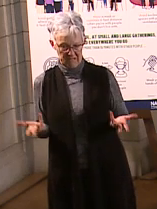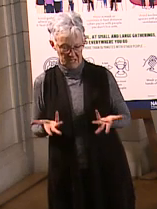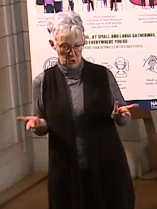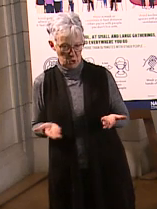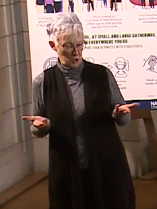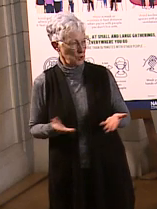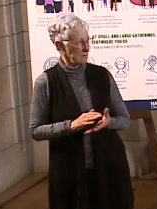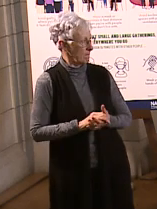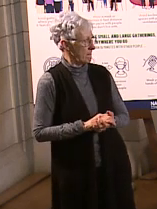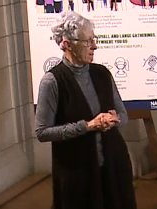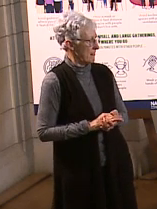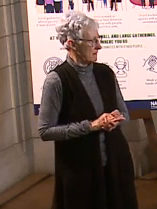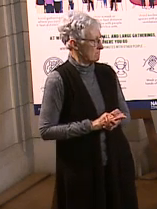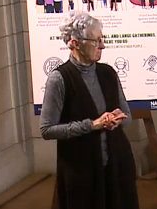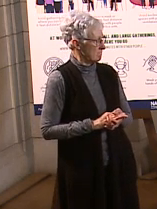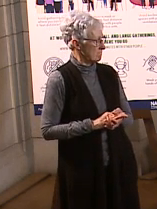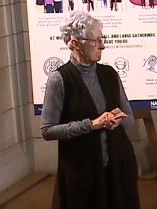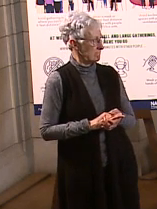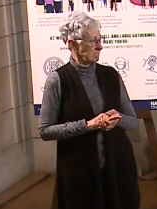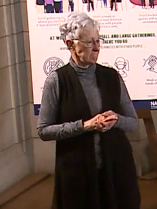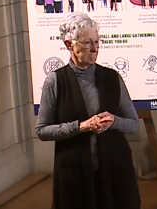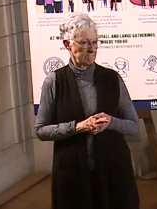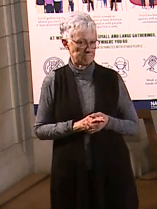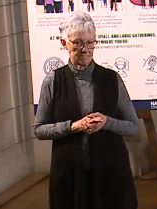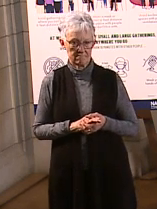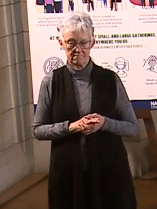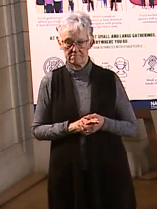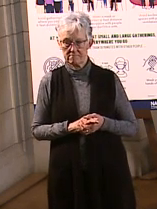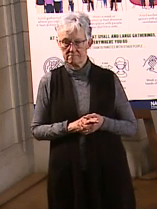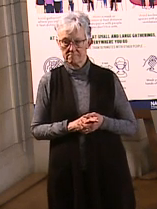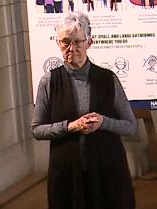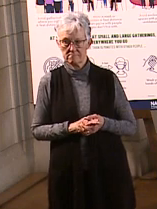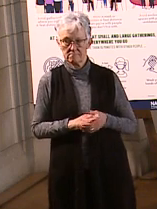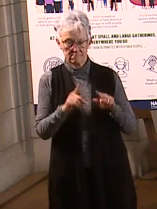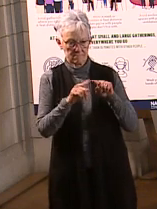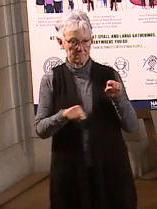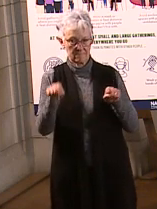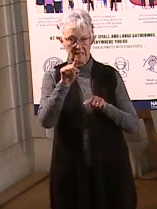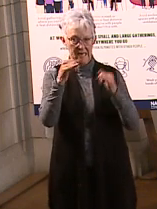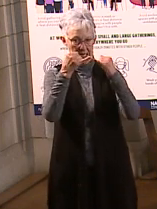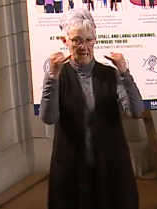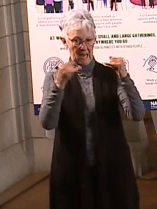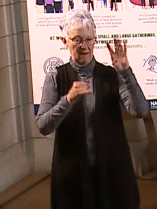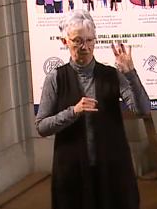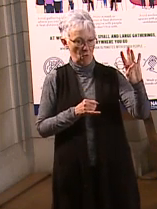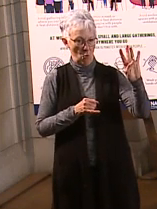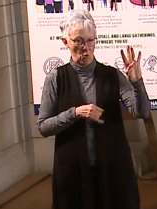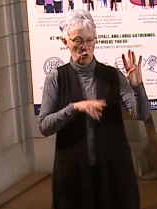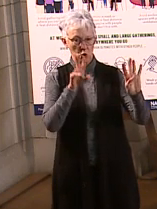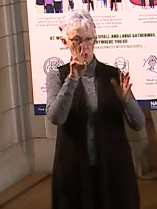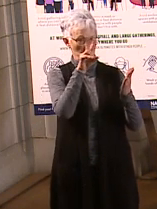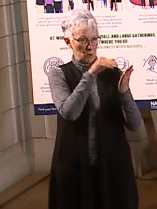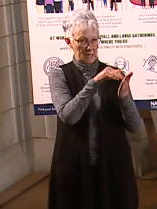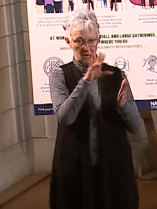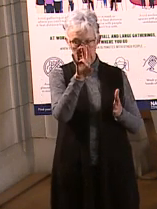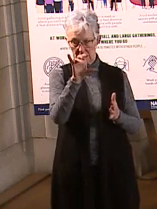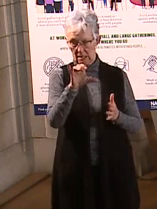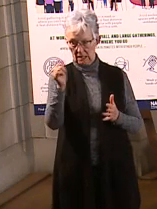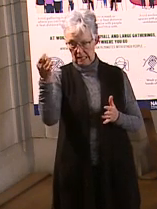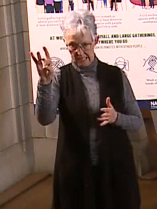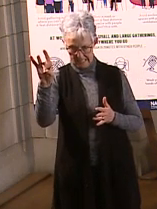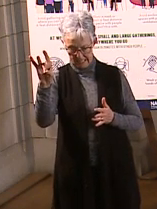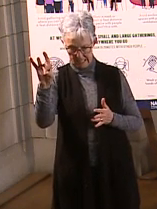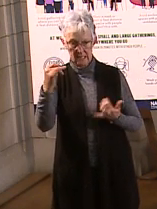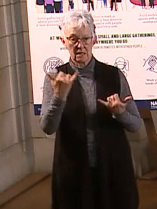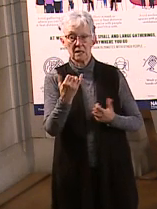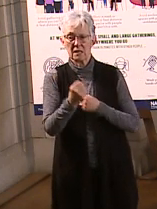form. Then I go back up to line 4, and I take that 2007-18, and this year,